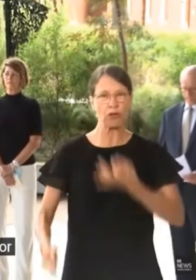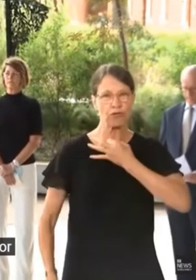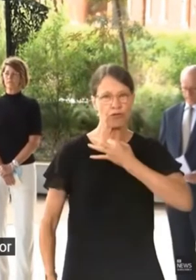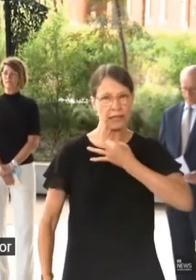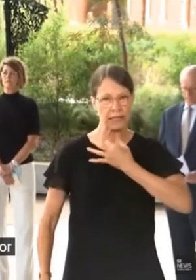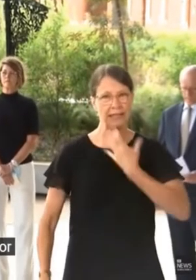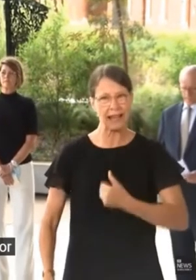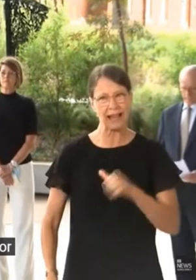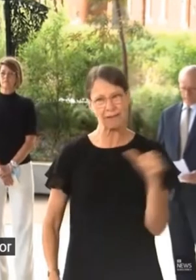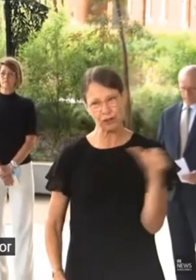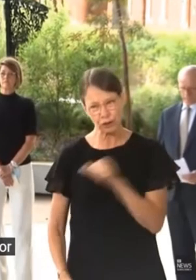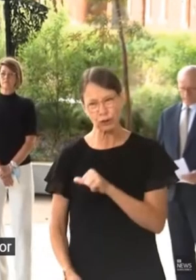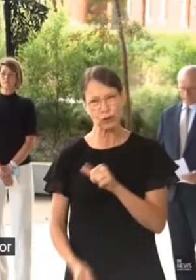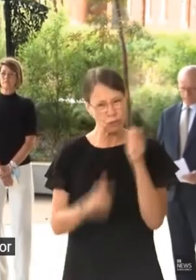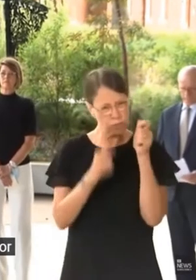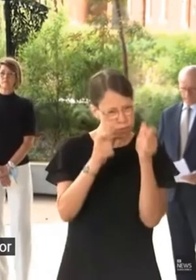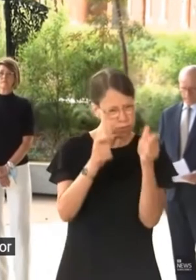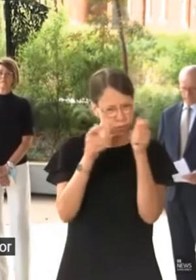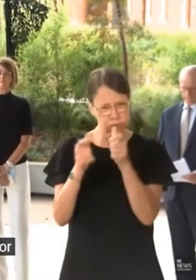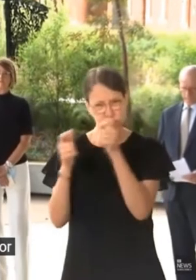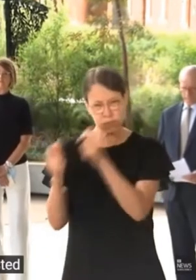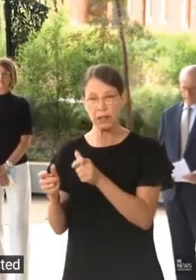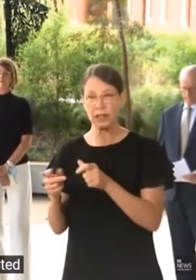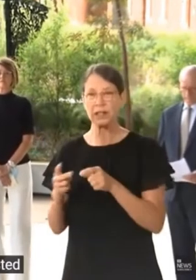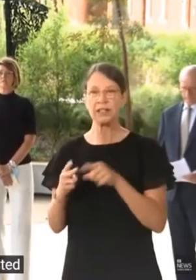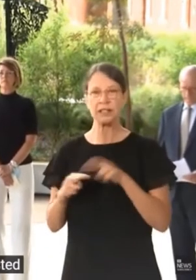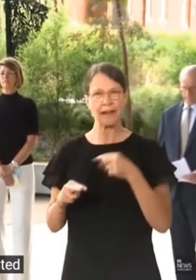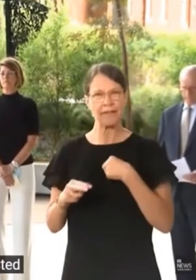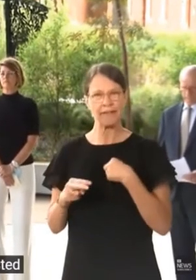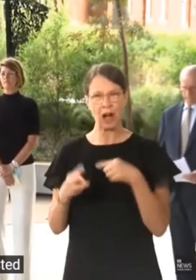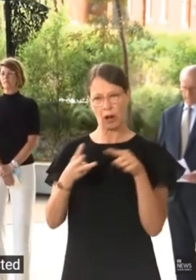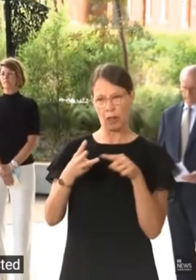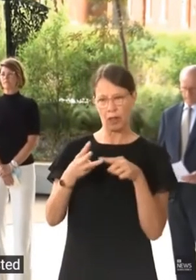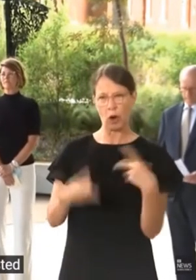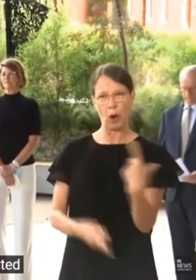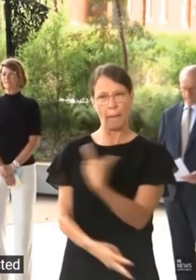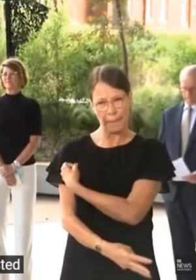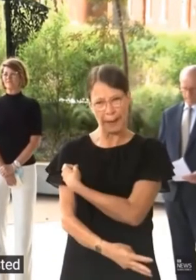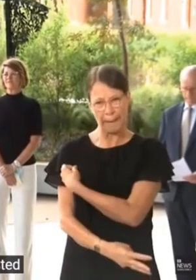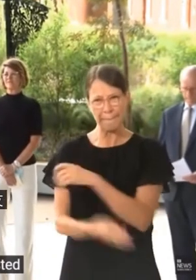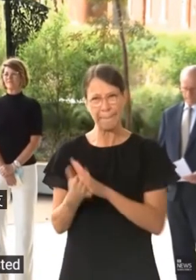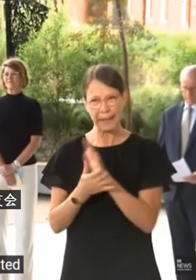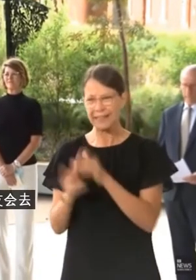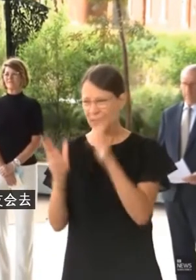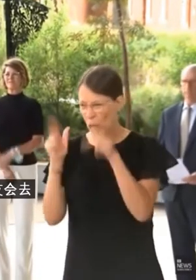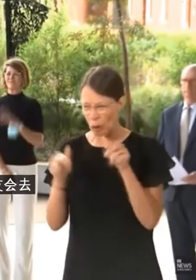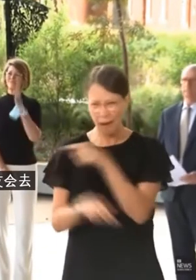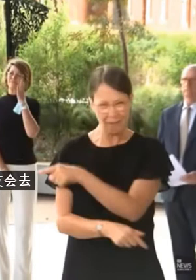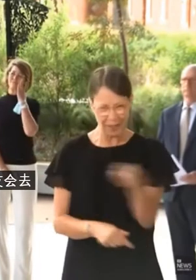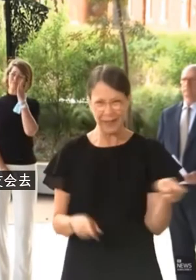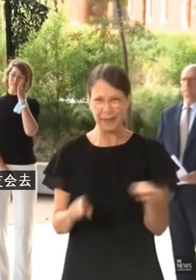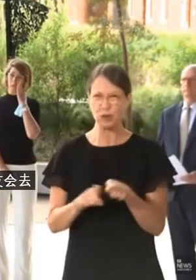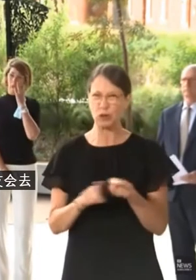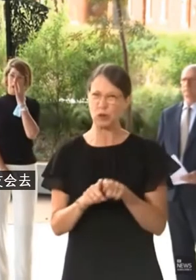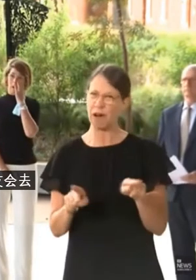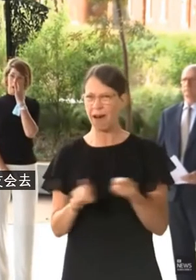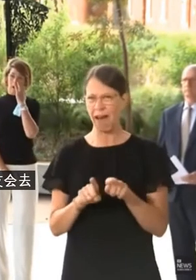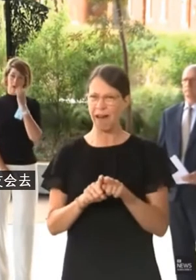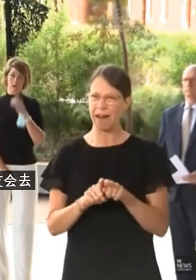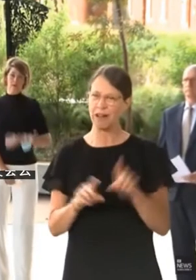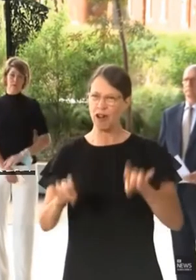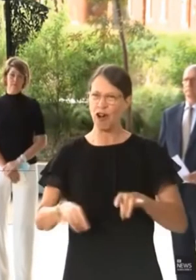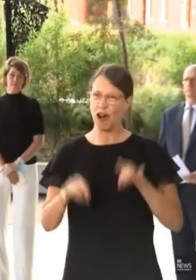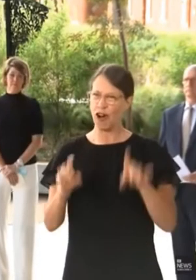to get the virus. We have an obligation to go and get boosted. And that's the Aussie way. Look after your mates. Go and get boosted and look after